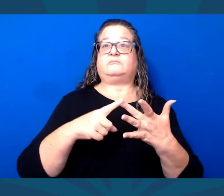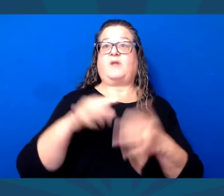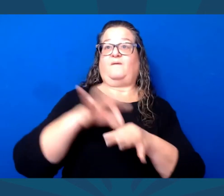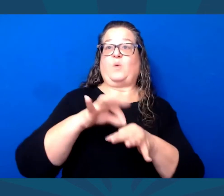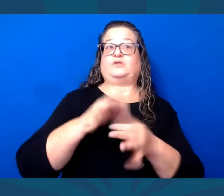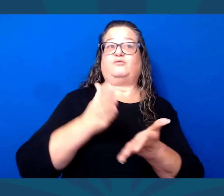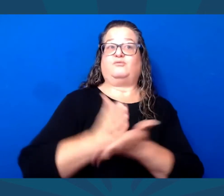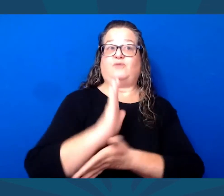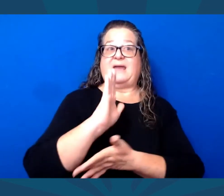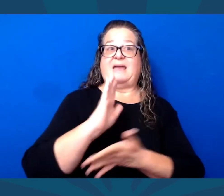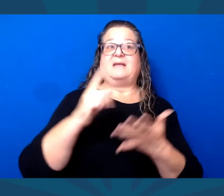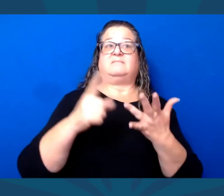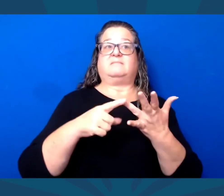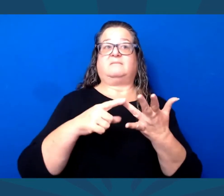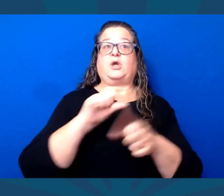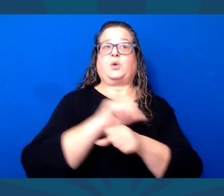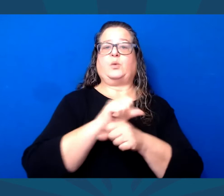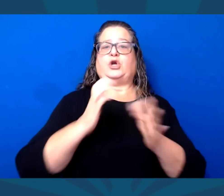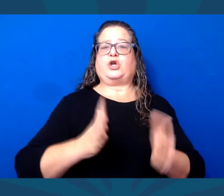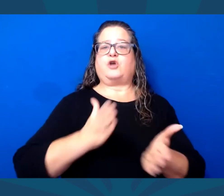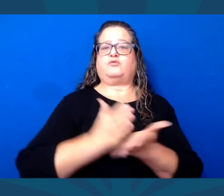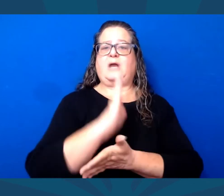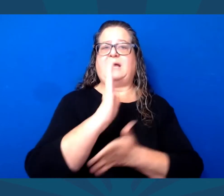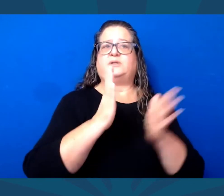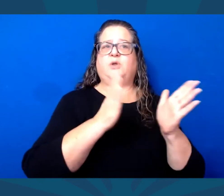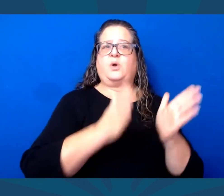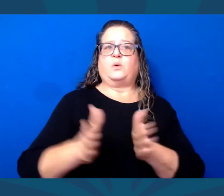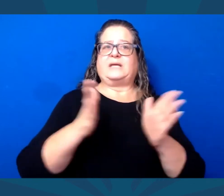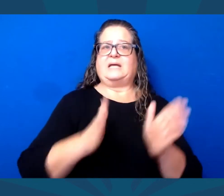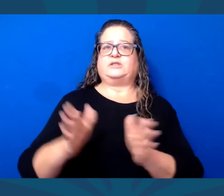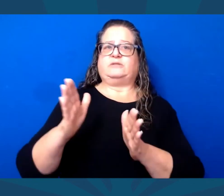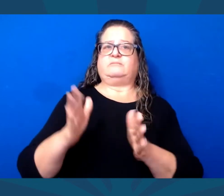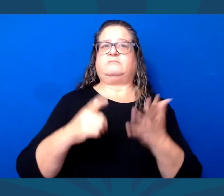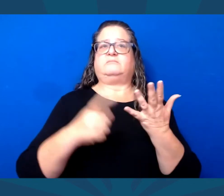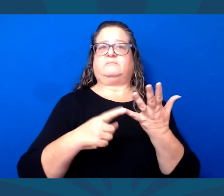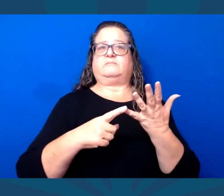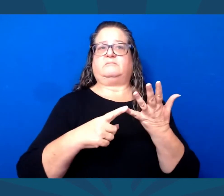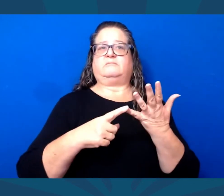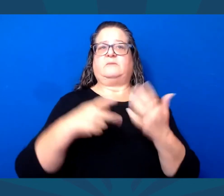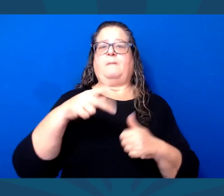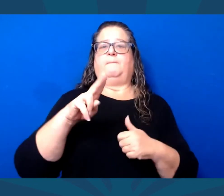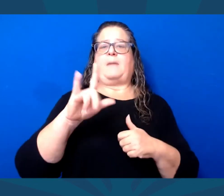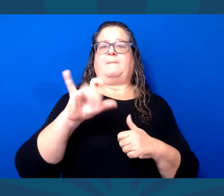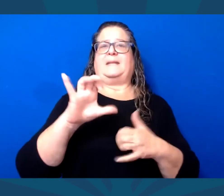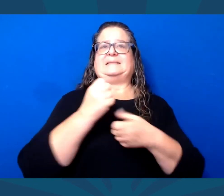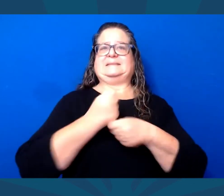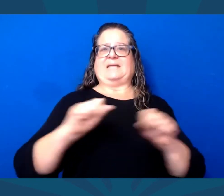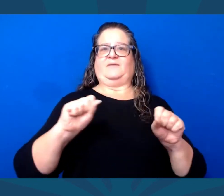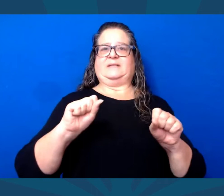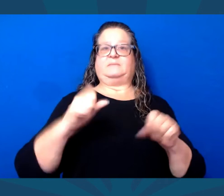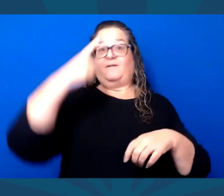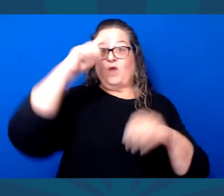infrastructure, voting rights, workers' right to organize, and public